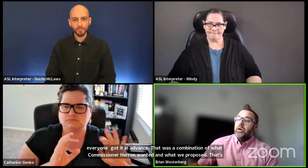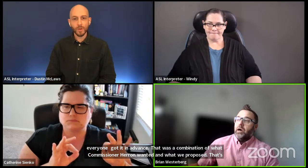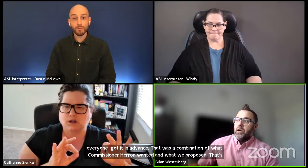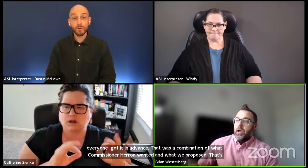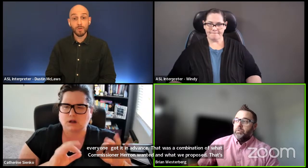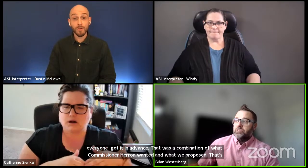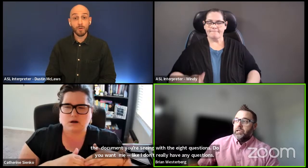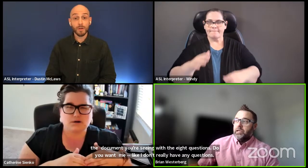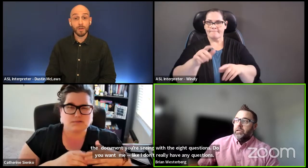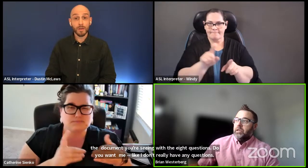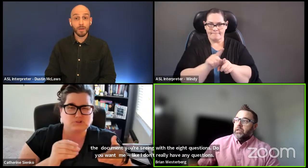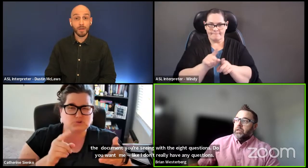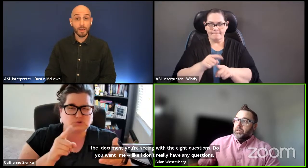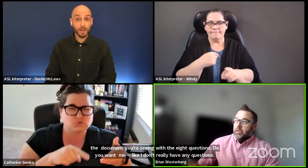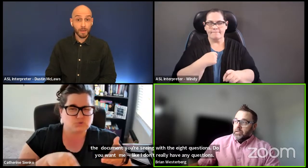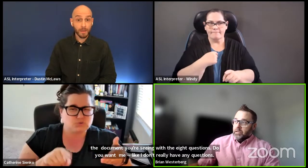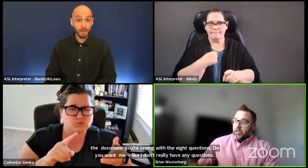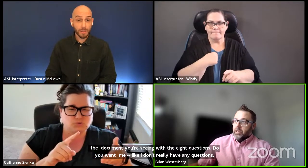And I will say,